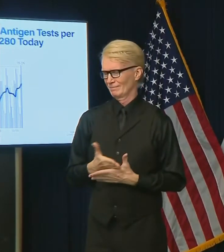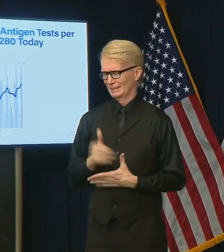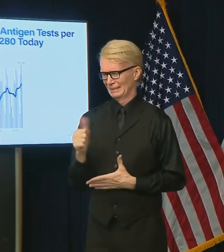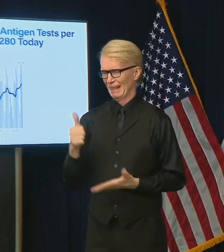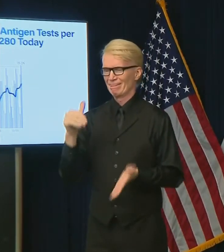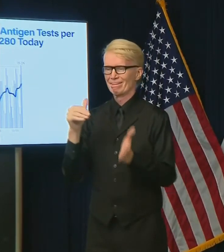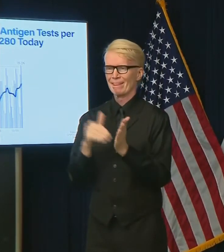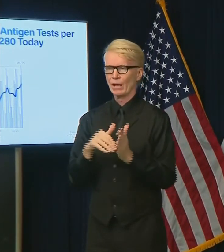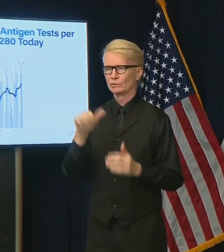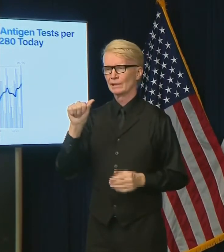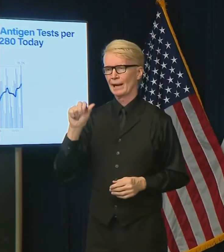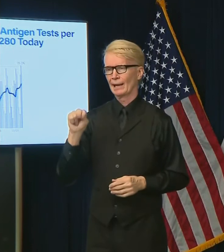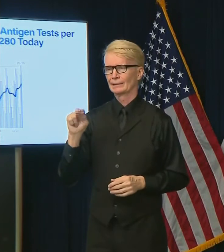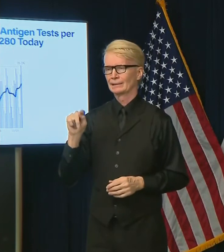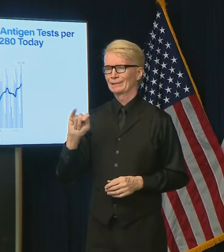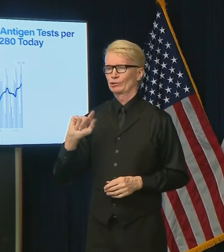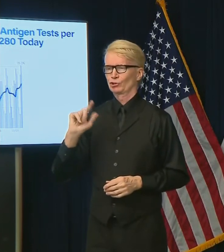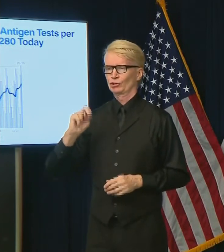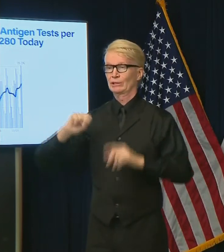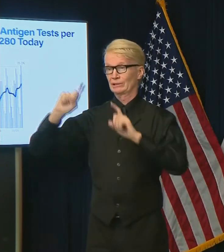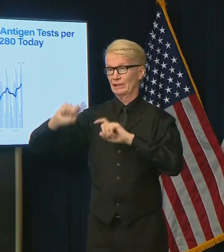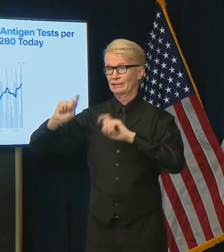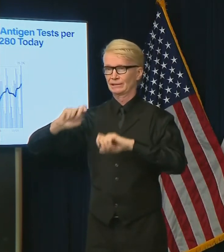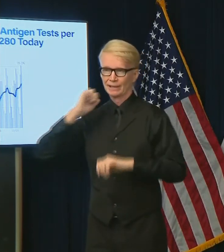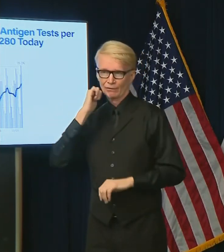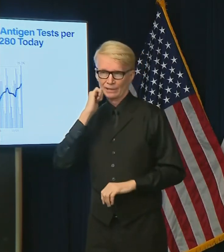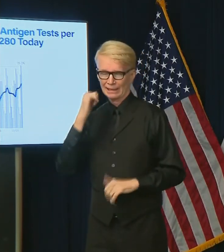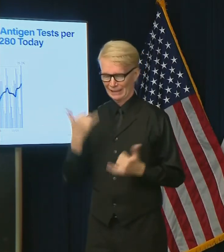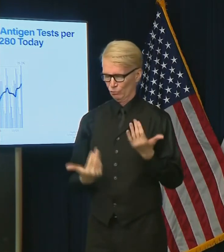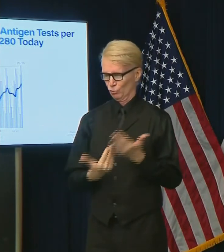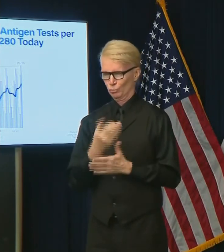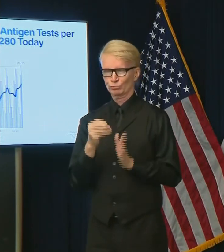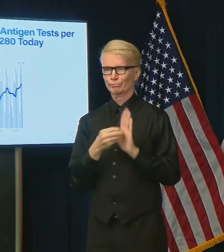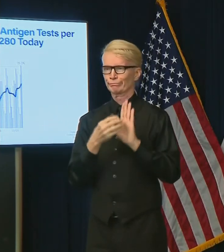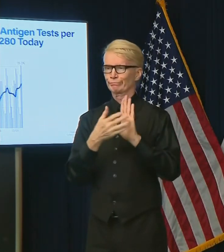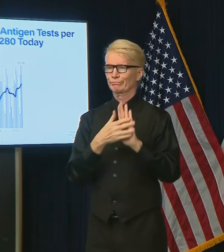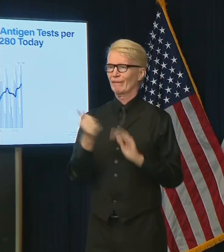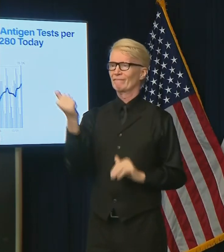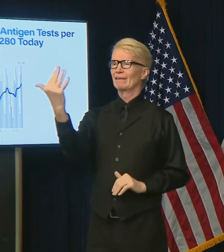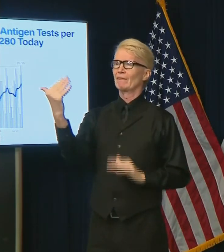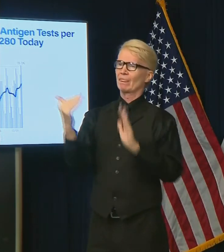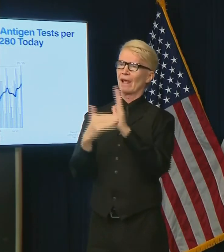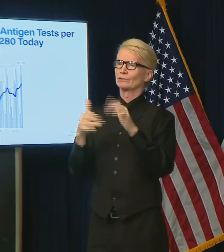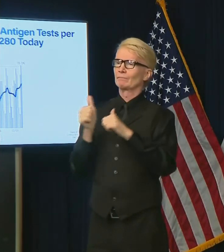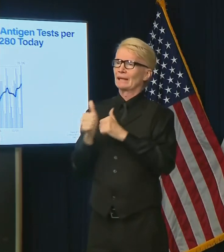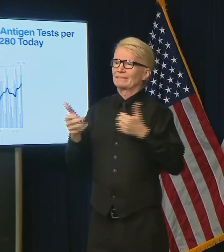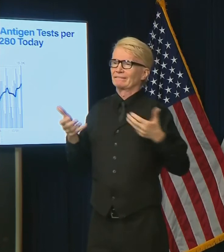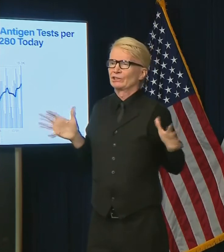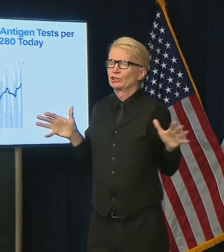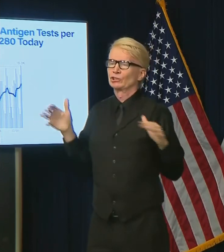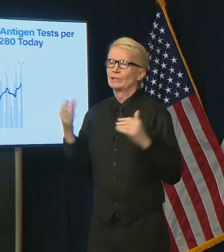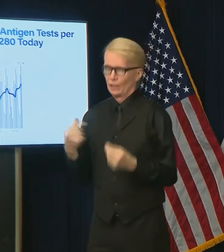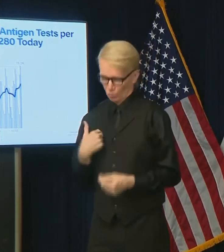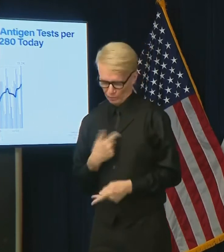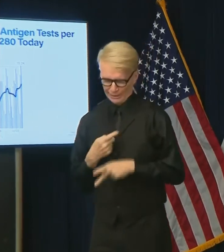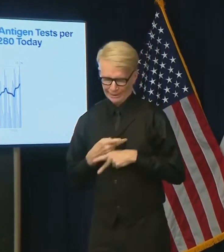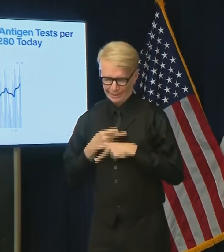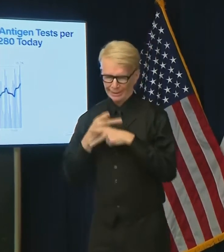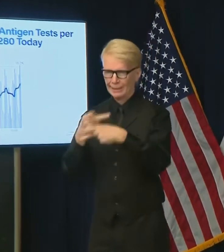per day, today hitting a new record of more than 15,000. And we continue to roll this program